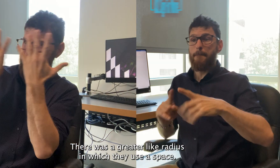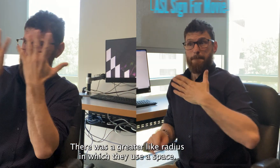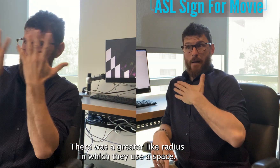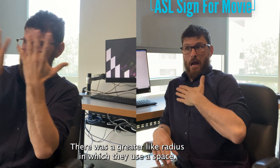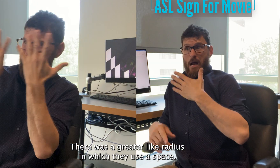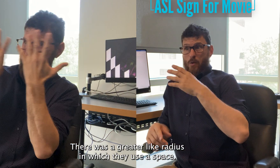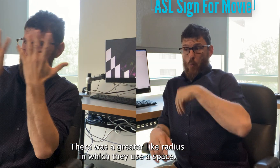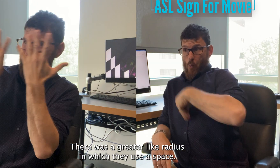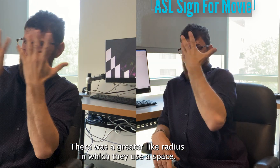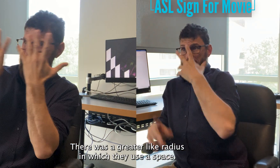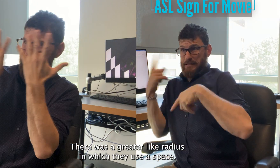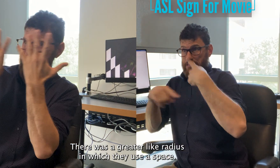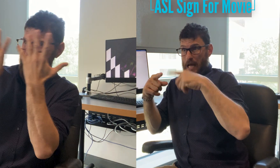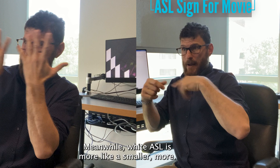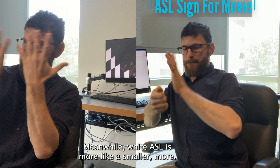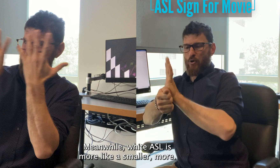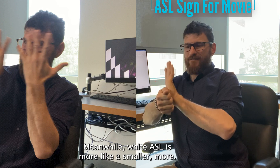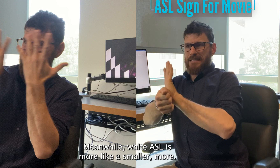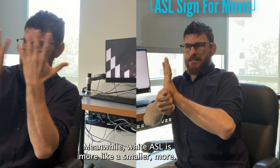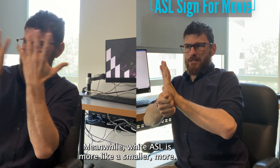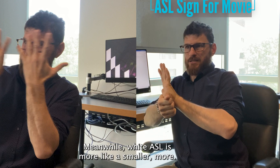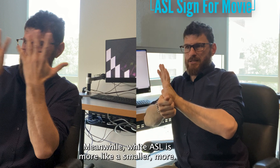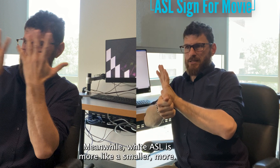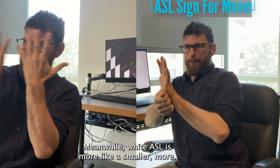which they use a space. Meanwhile, white ASL it's more like